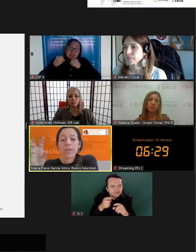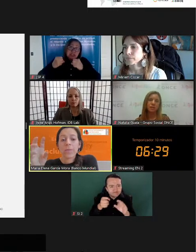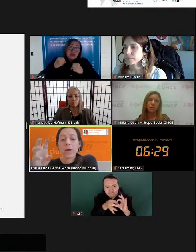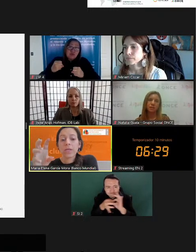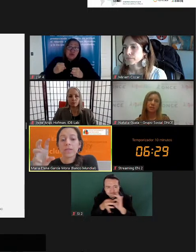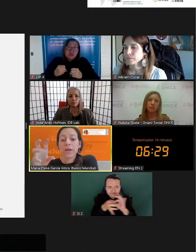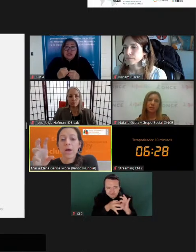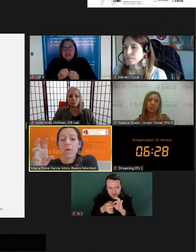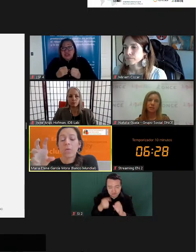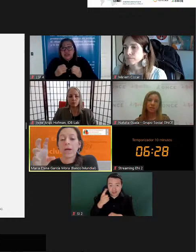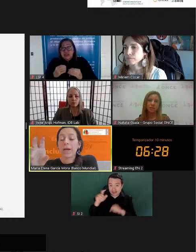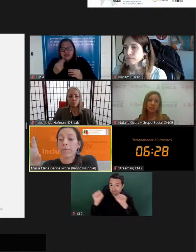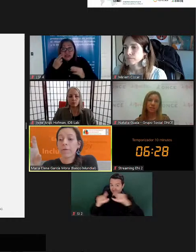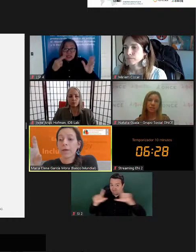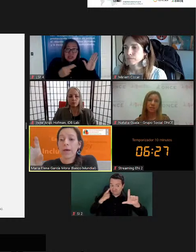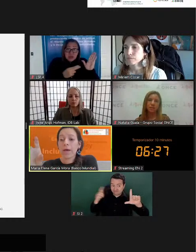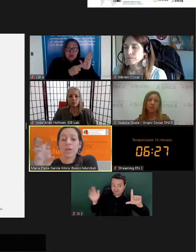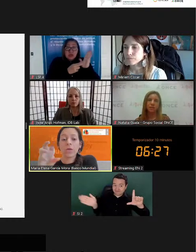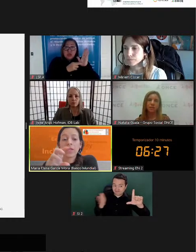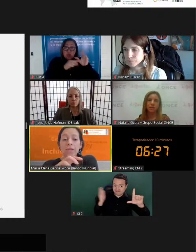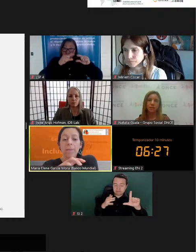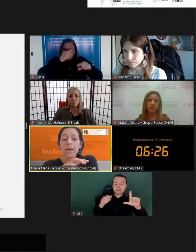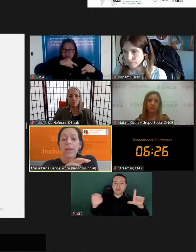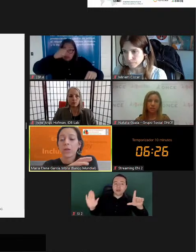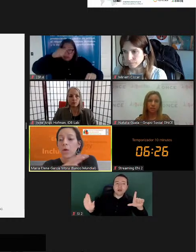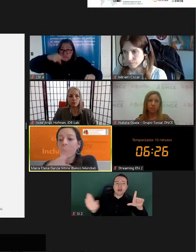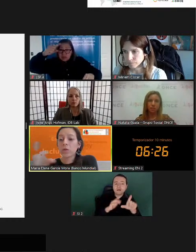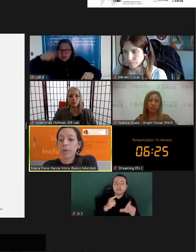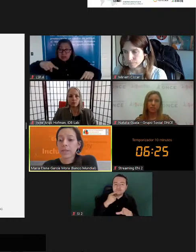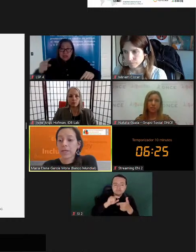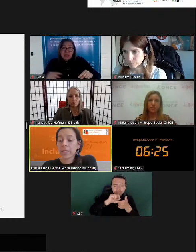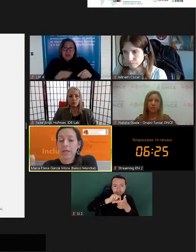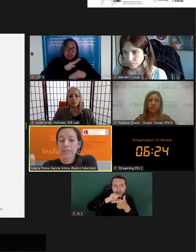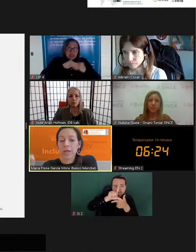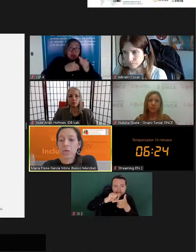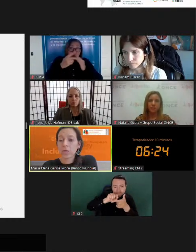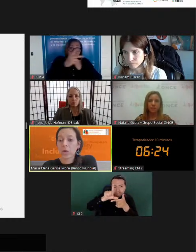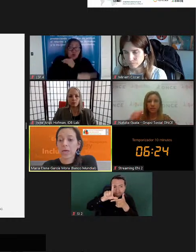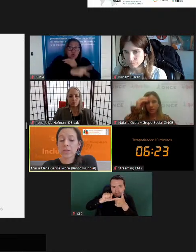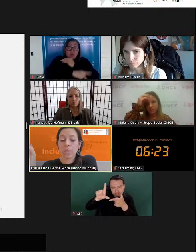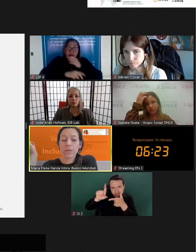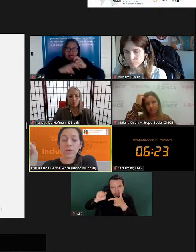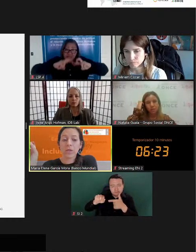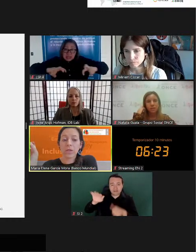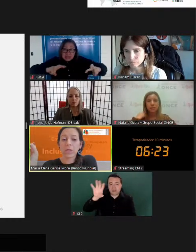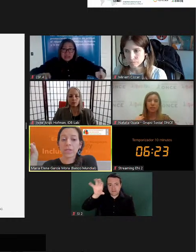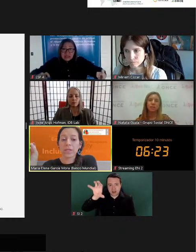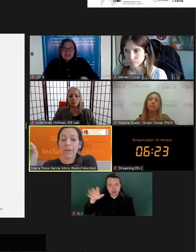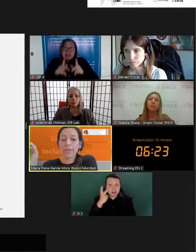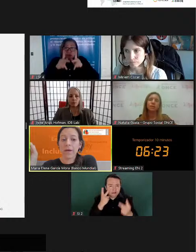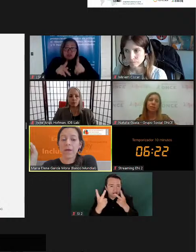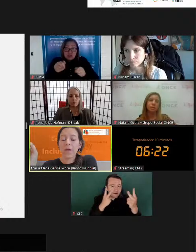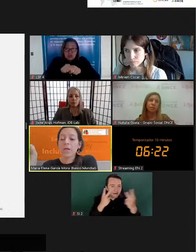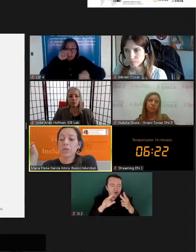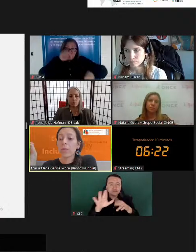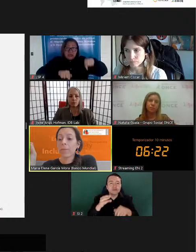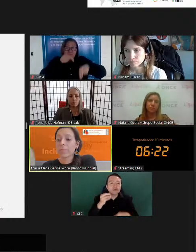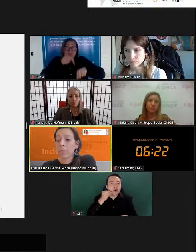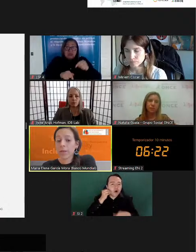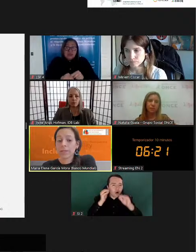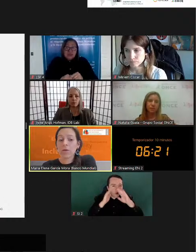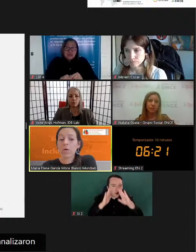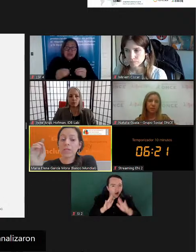other mutually in this slide we can see a chart where all of the countries analyzed in